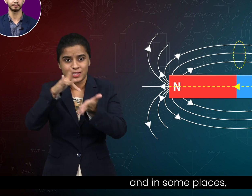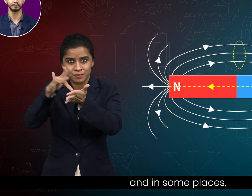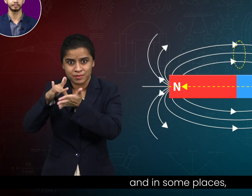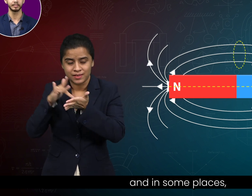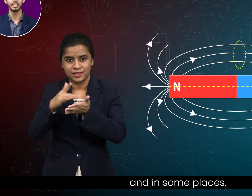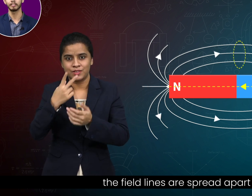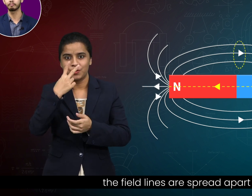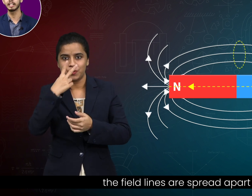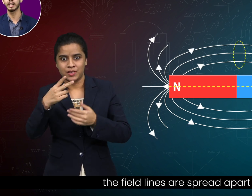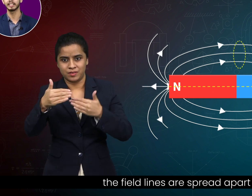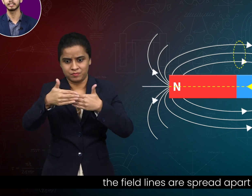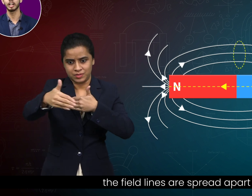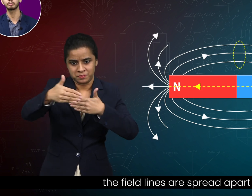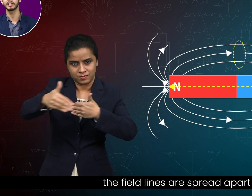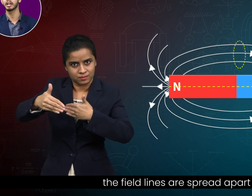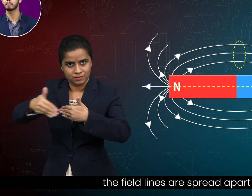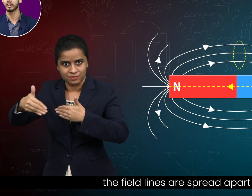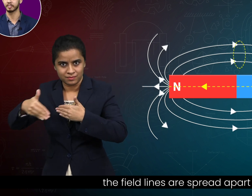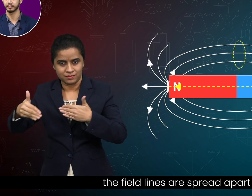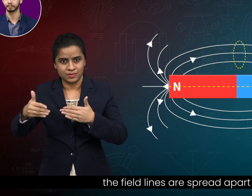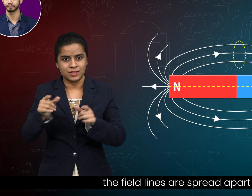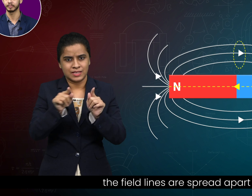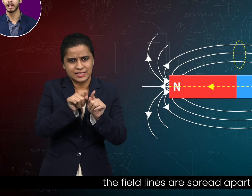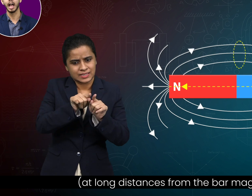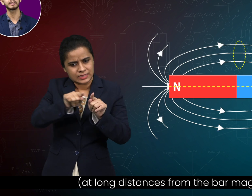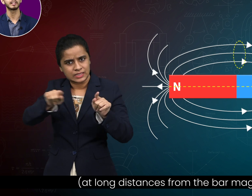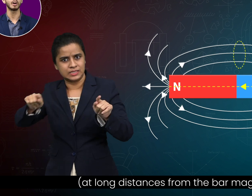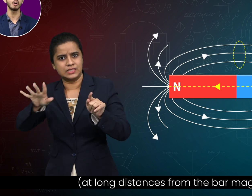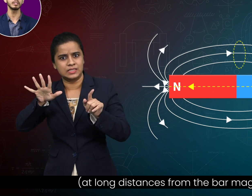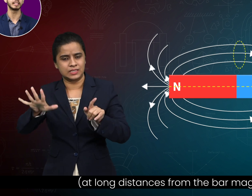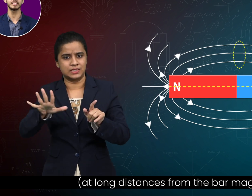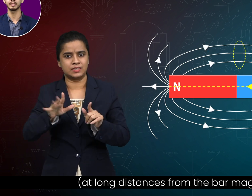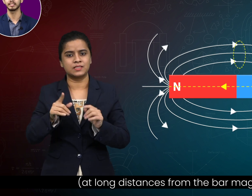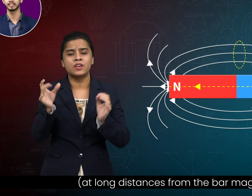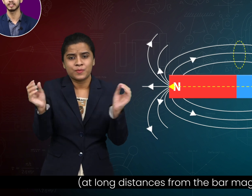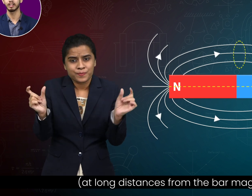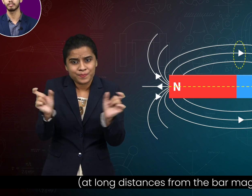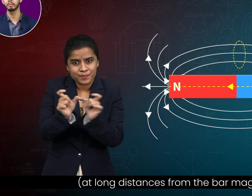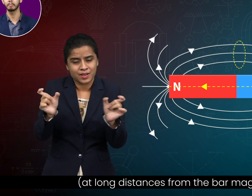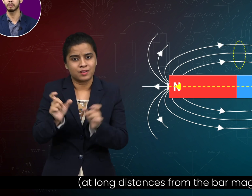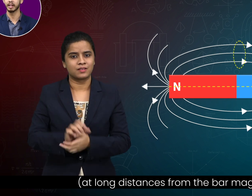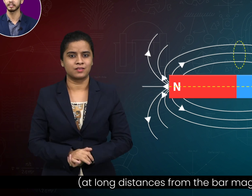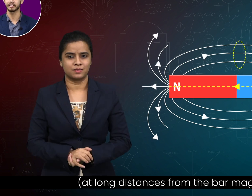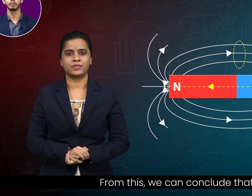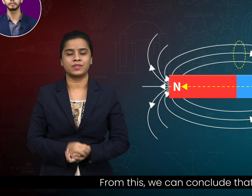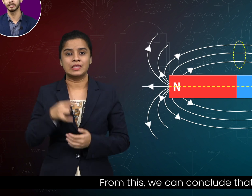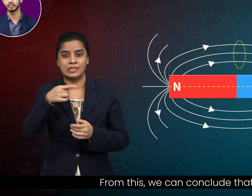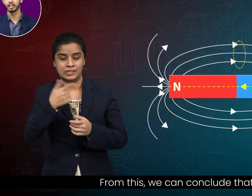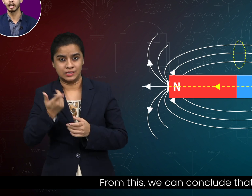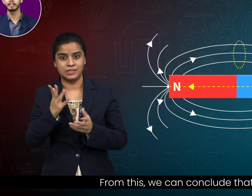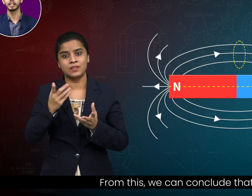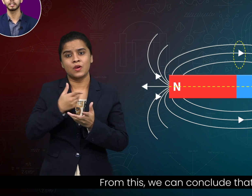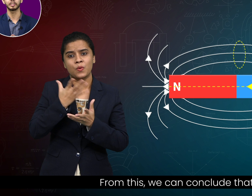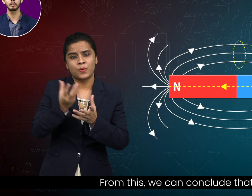places, the field lines are spread apart at long distances from the bar magnet. From